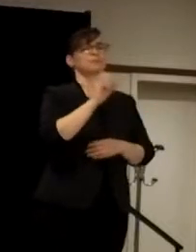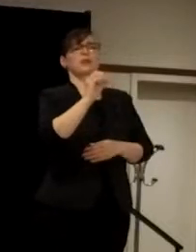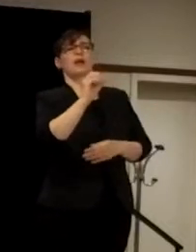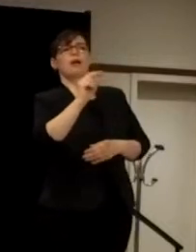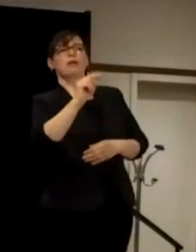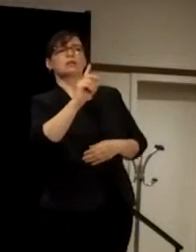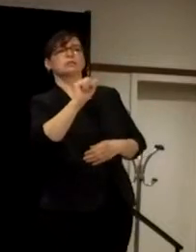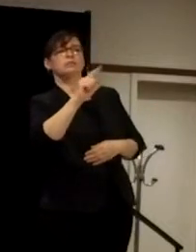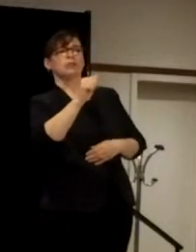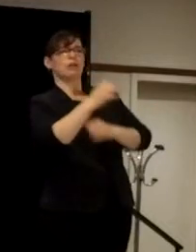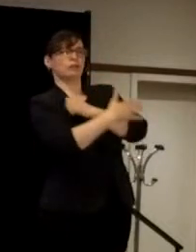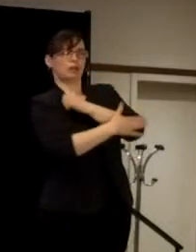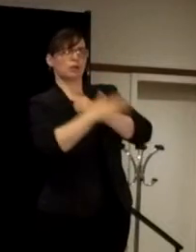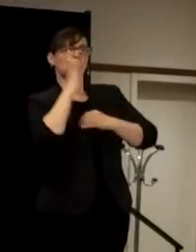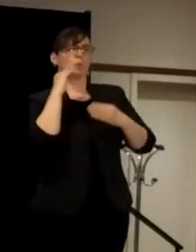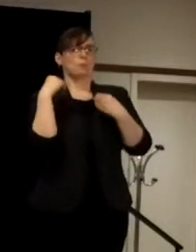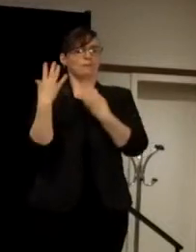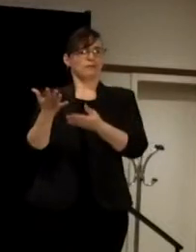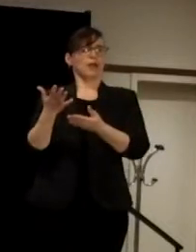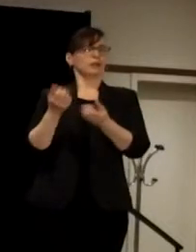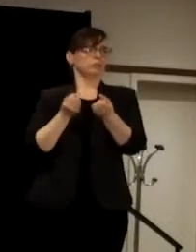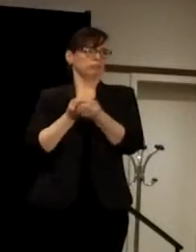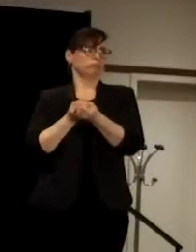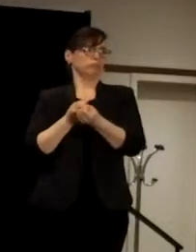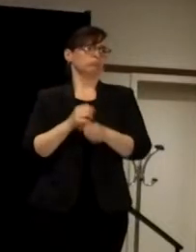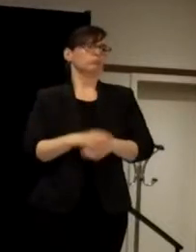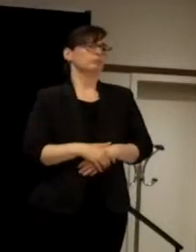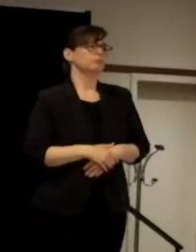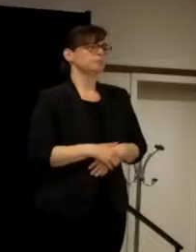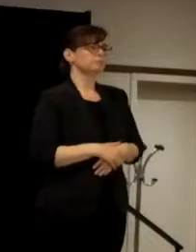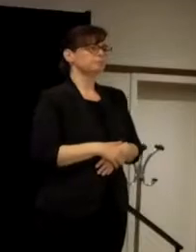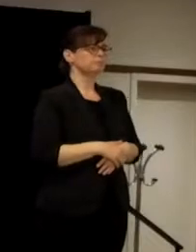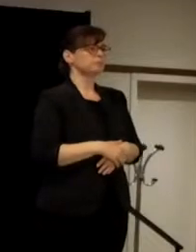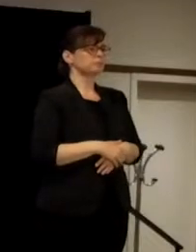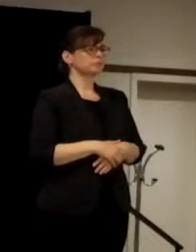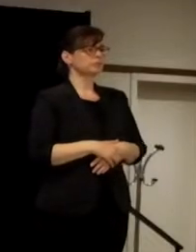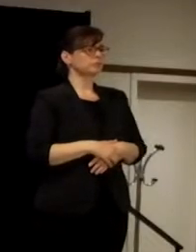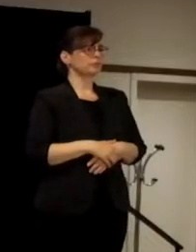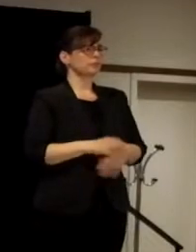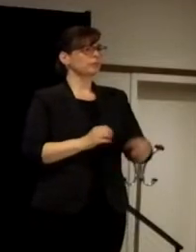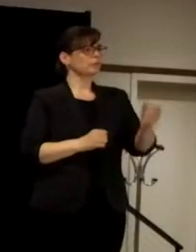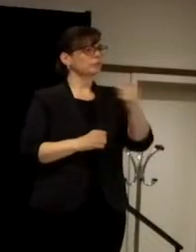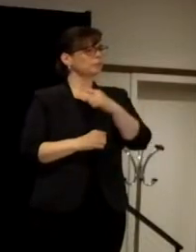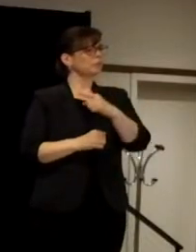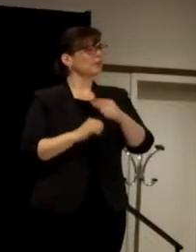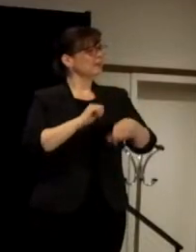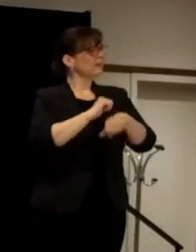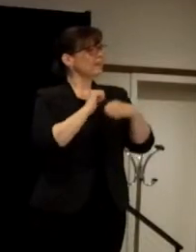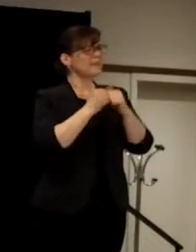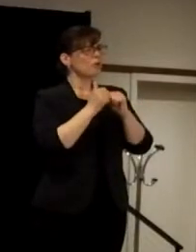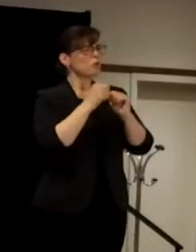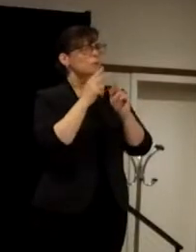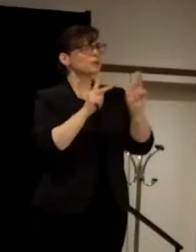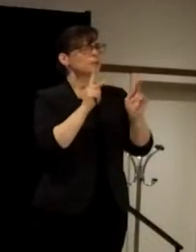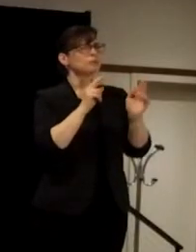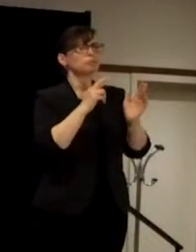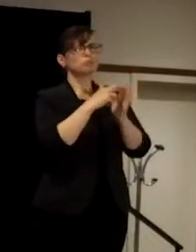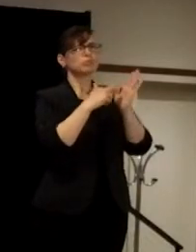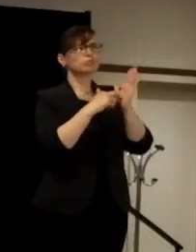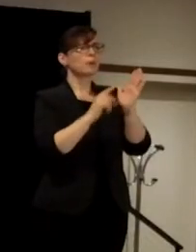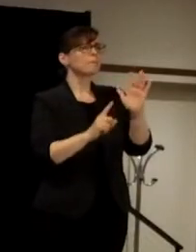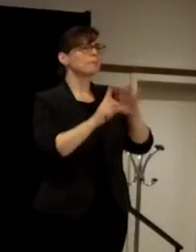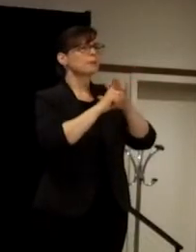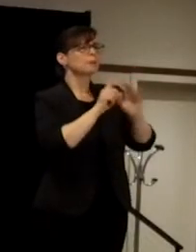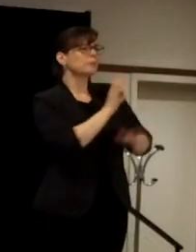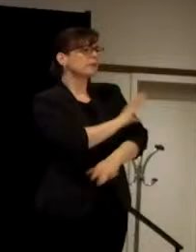How do people sign up for appointments at pop-up clinics? So what we will do, Tim, each time you do,